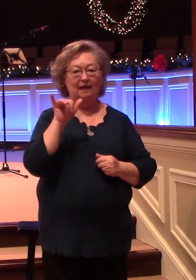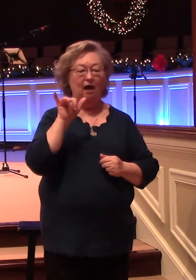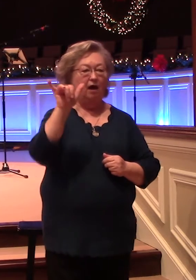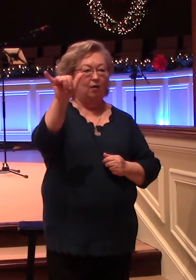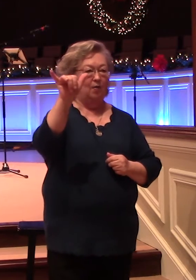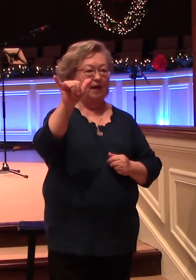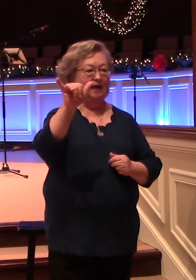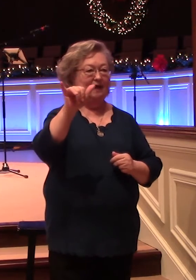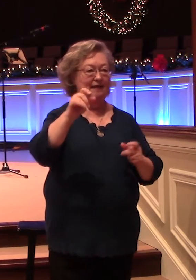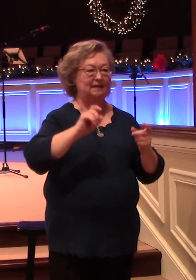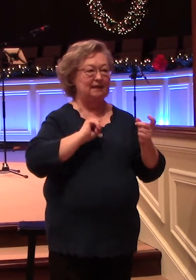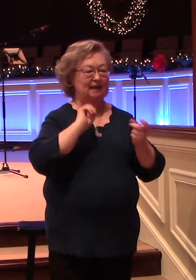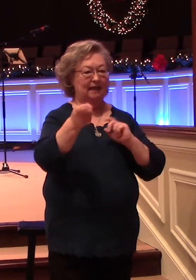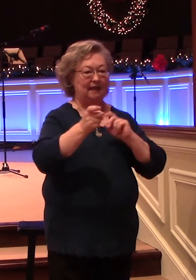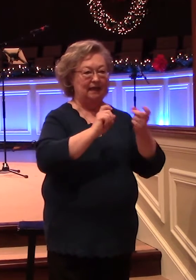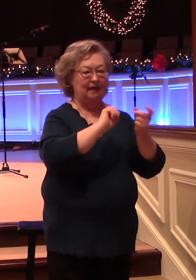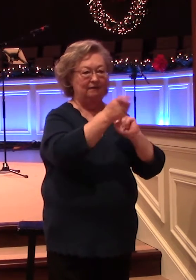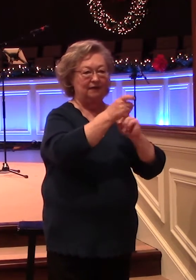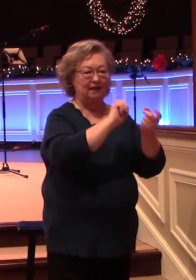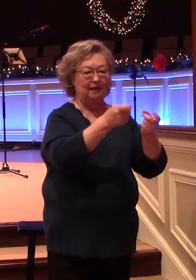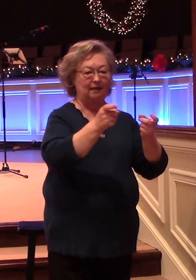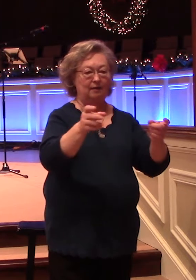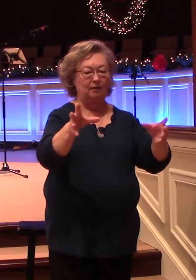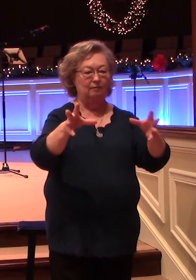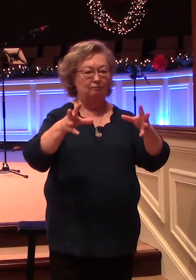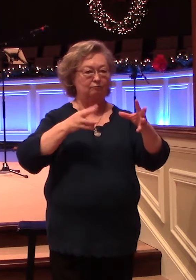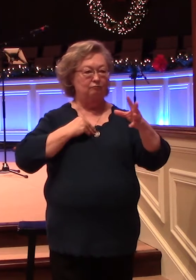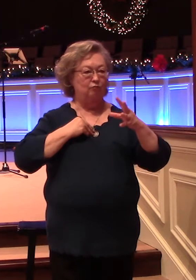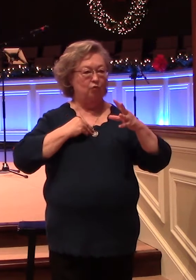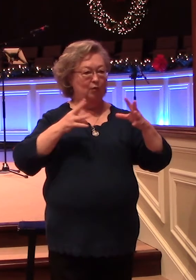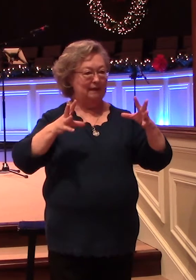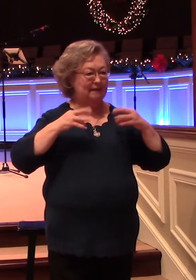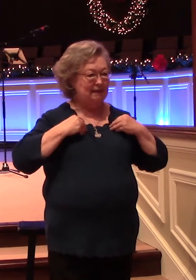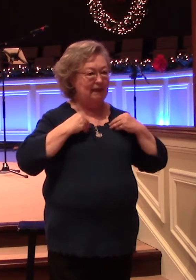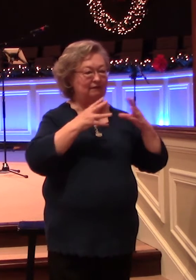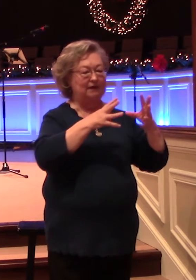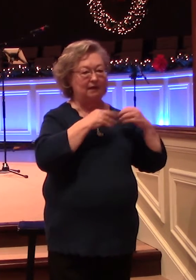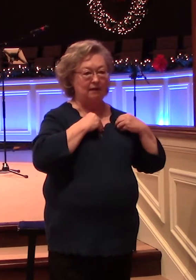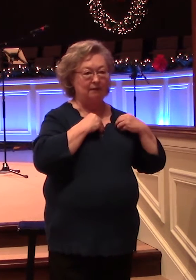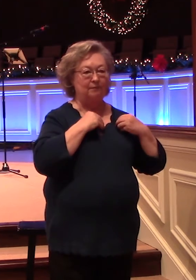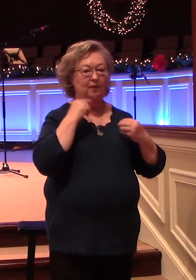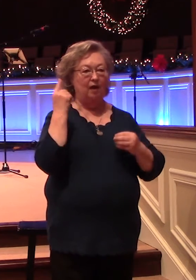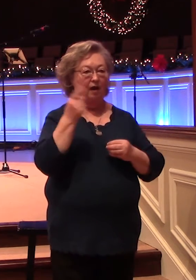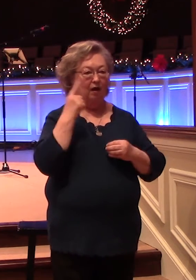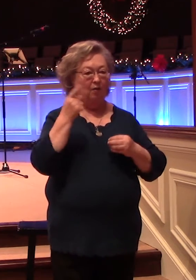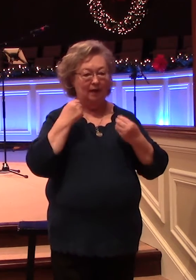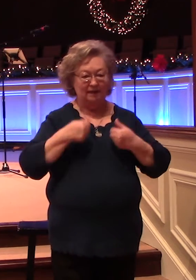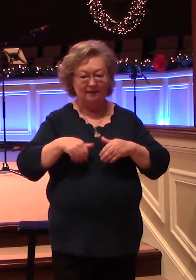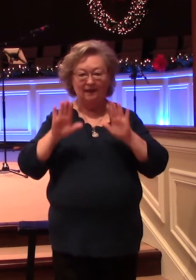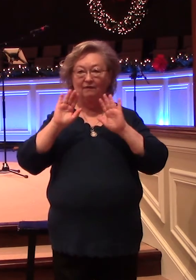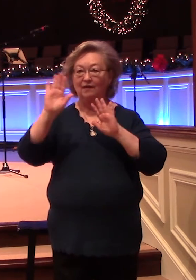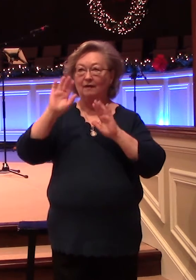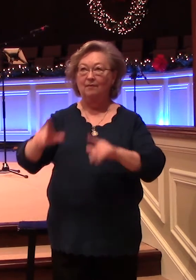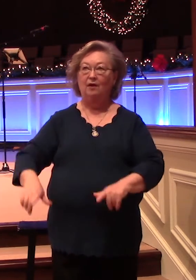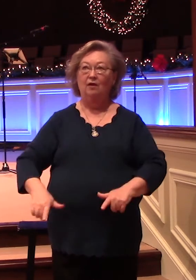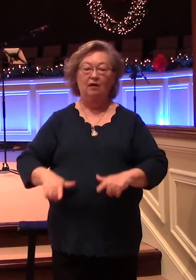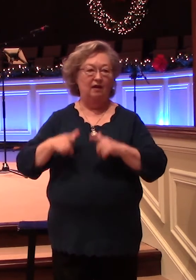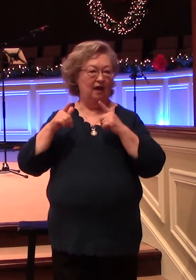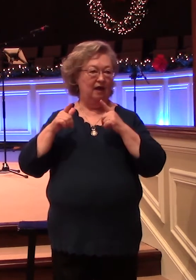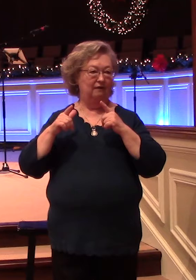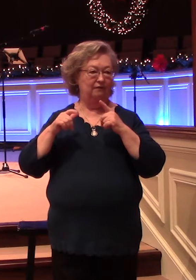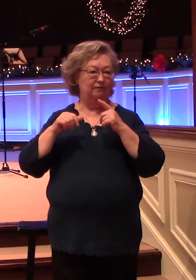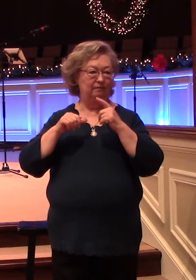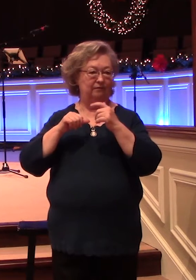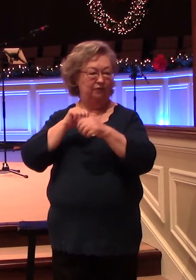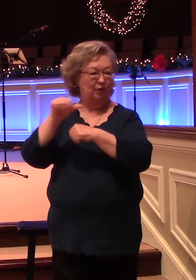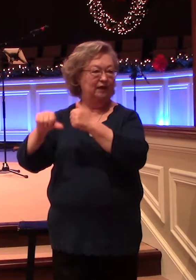Eternally receiving. Eternally laying their lives down for one another and receiving it. And it's that eternal love